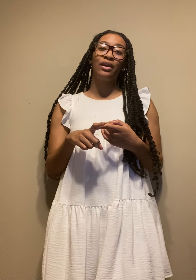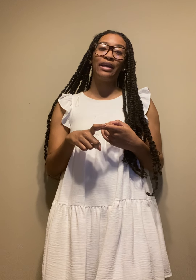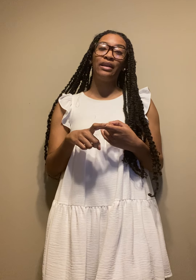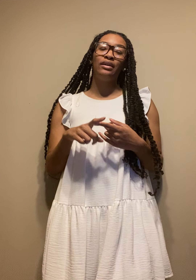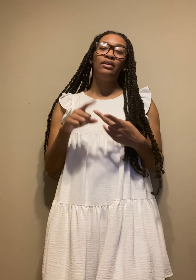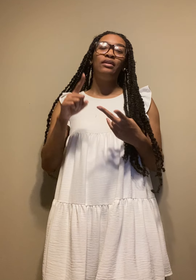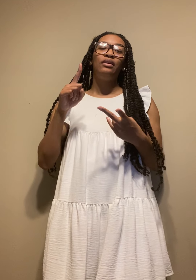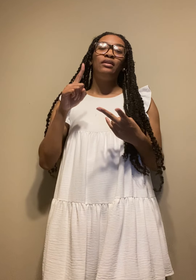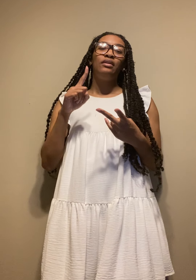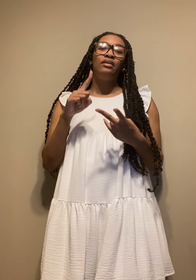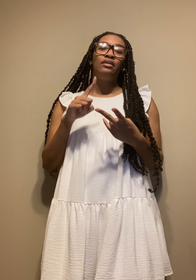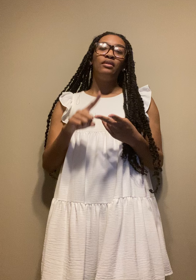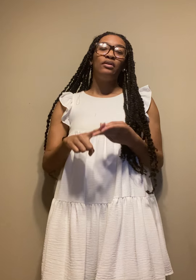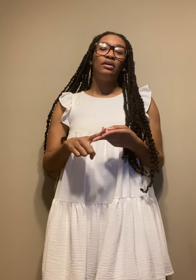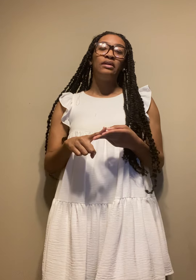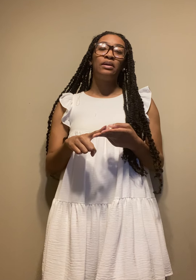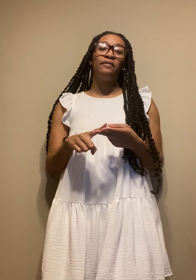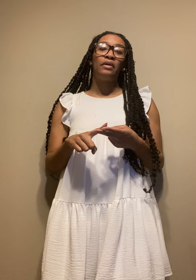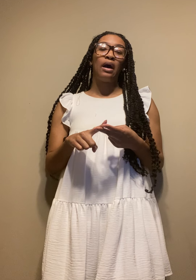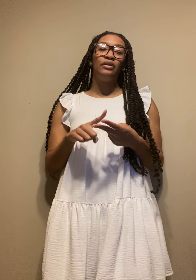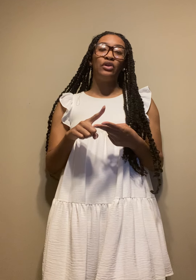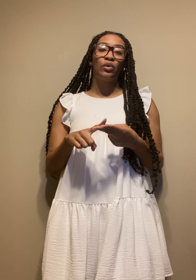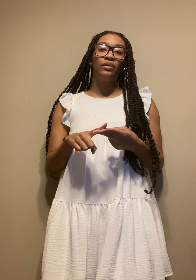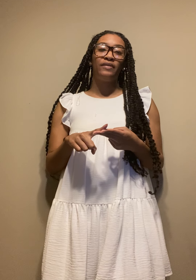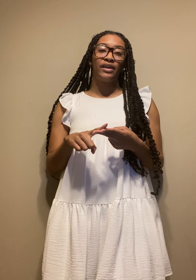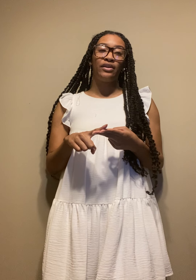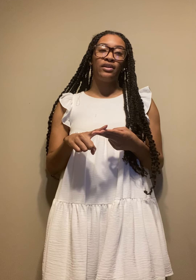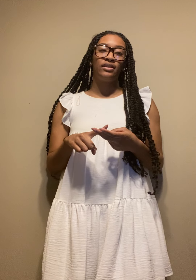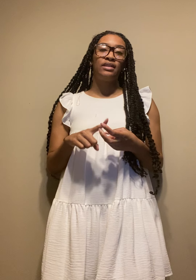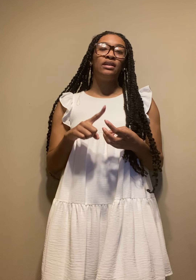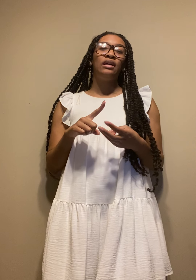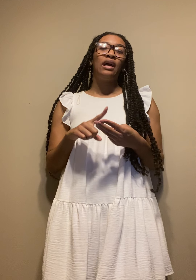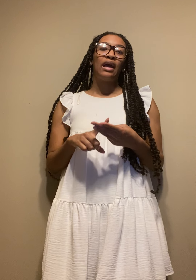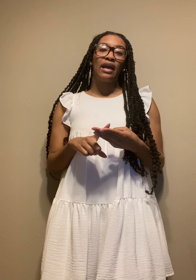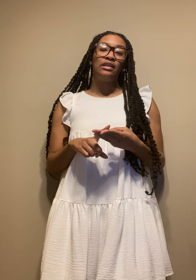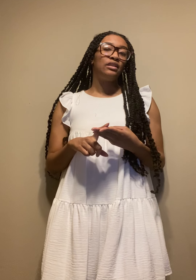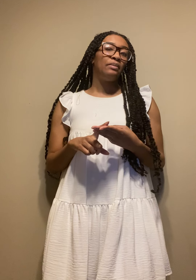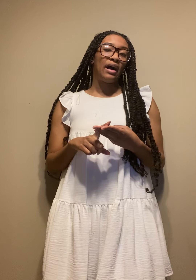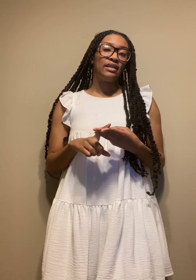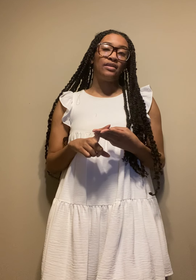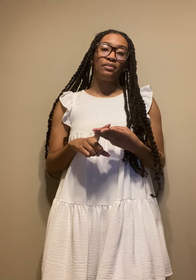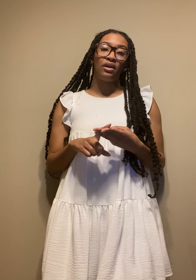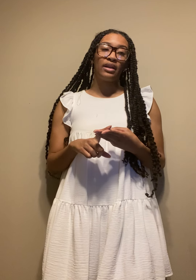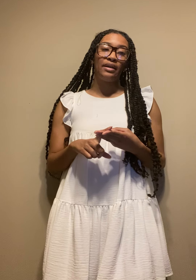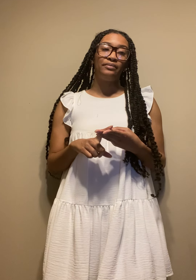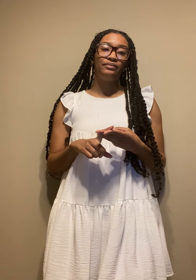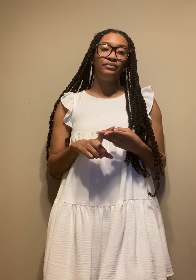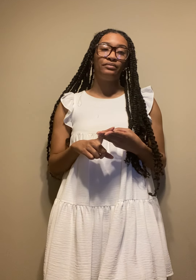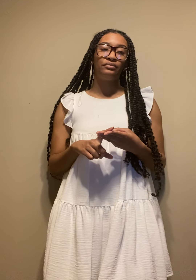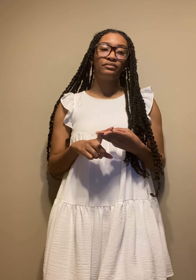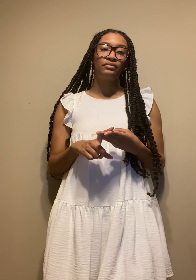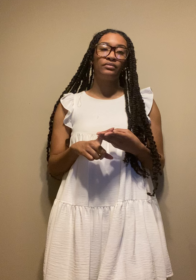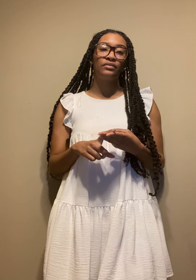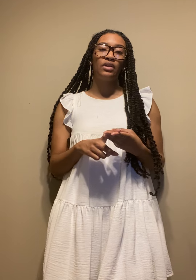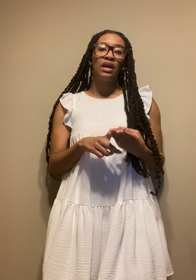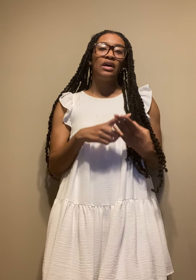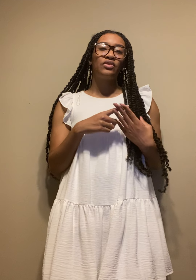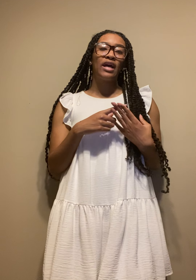started, some notable figures, and the demise of the party. So as we